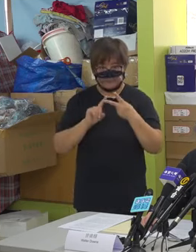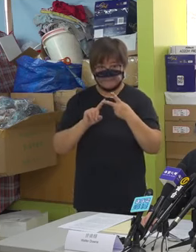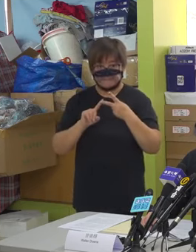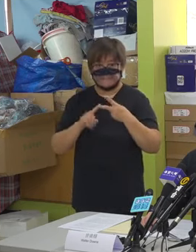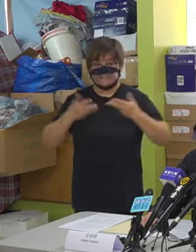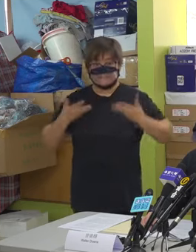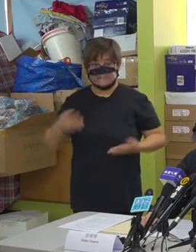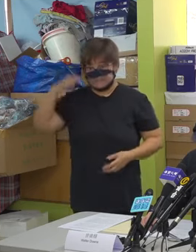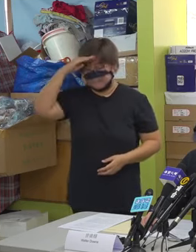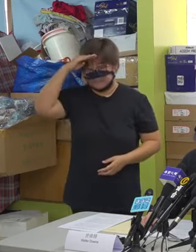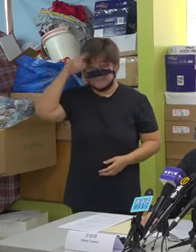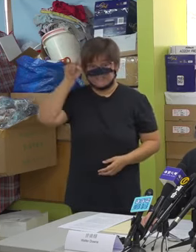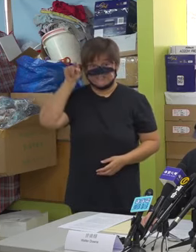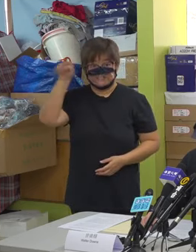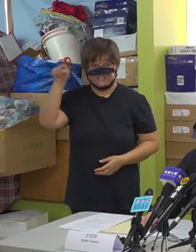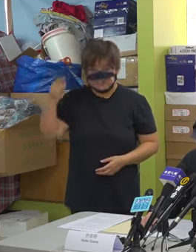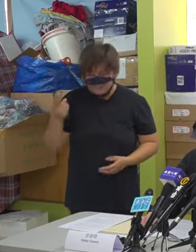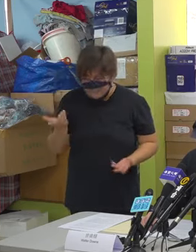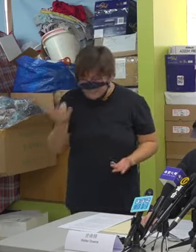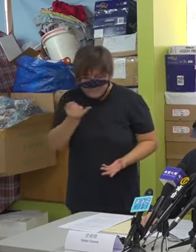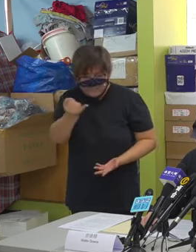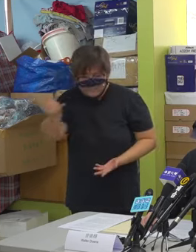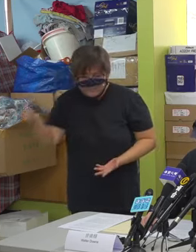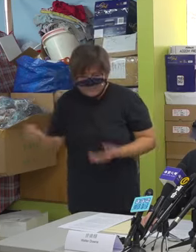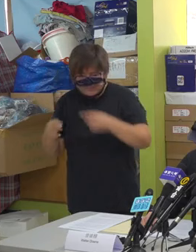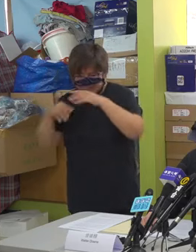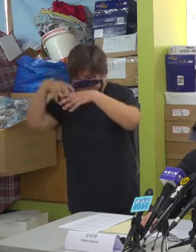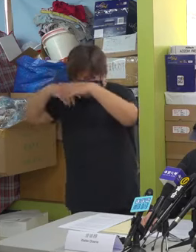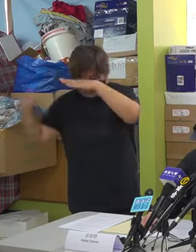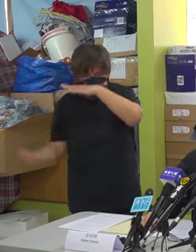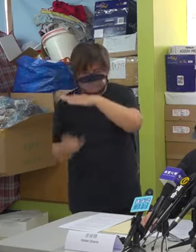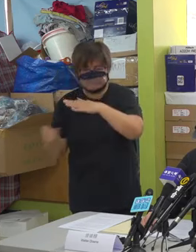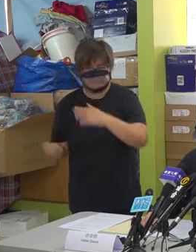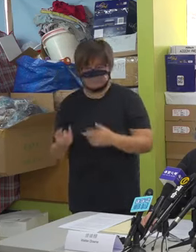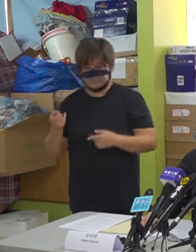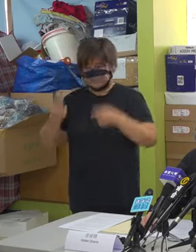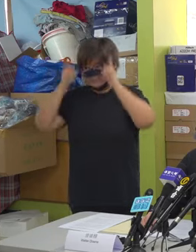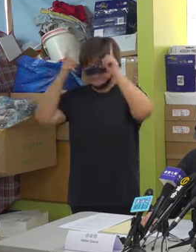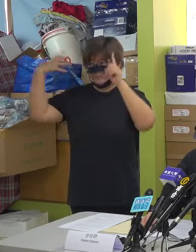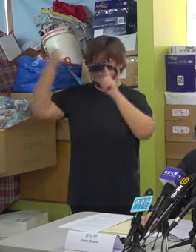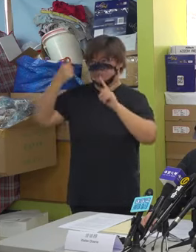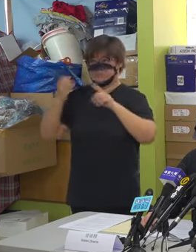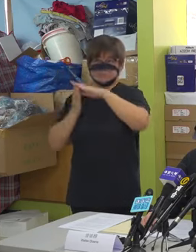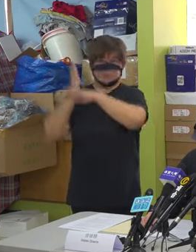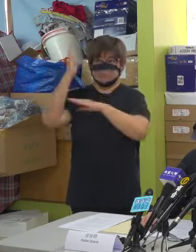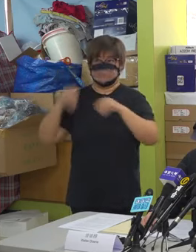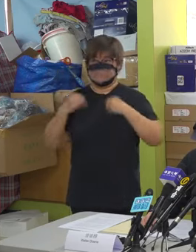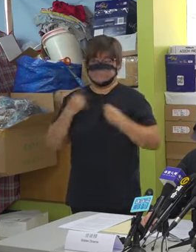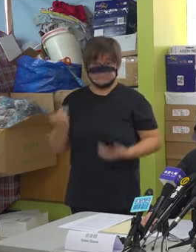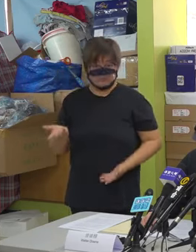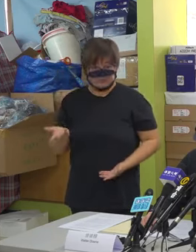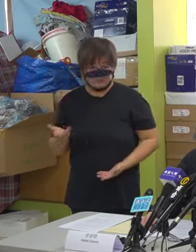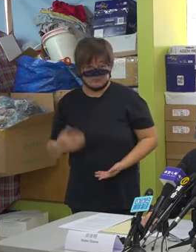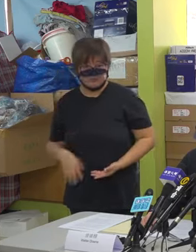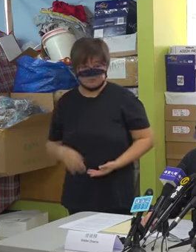a police state, and that it has been systematically unprincipled. Not only did they disregard their own codes of